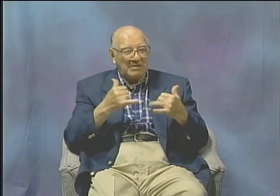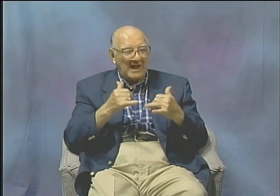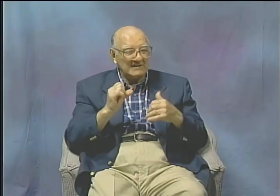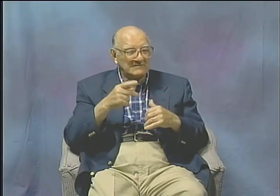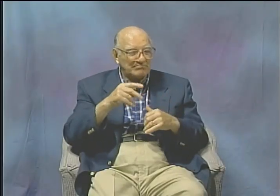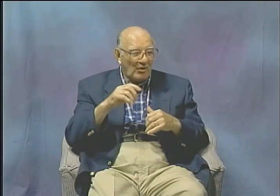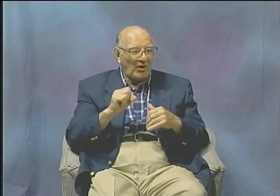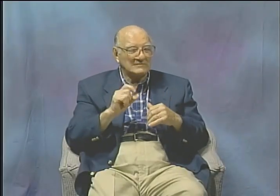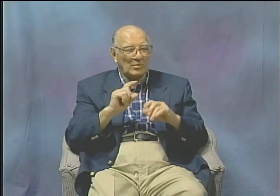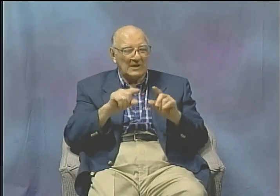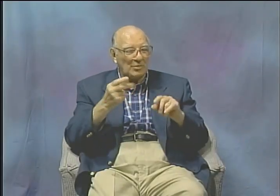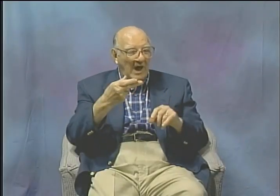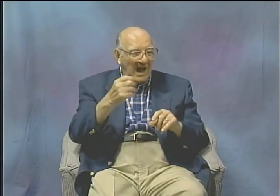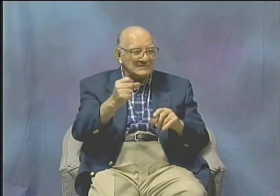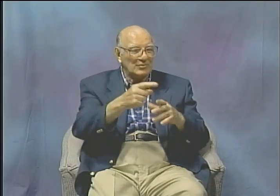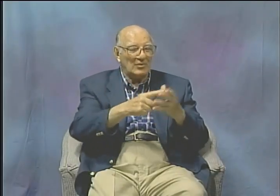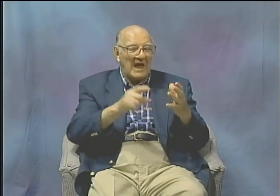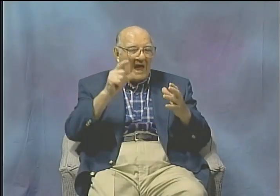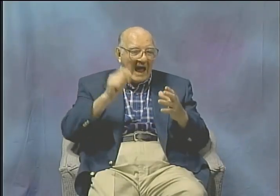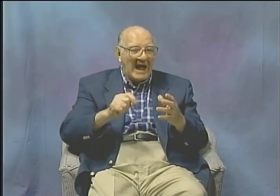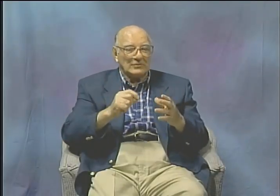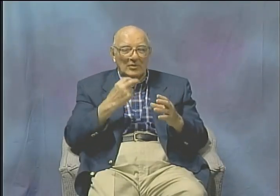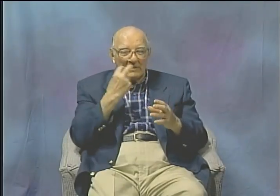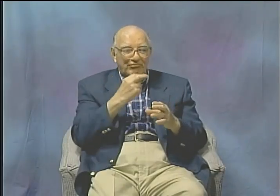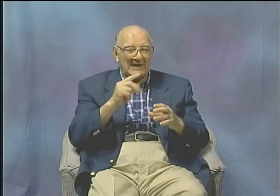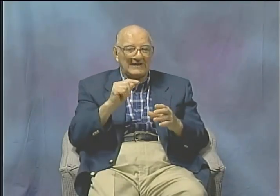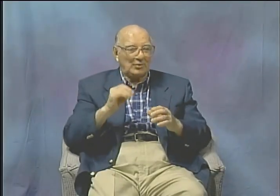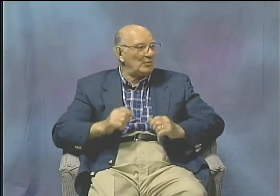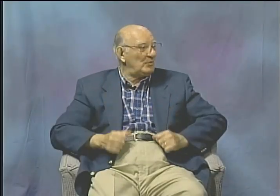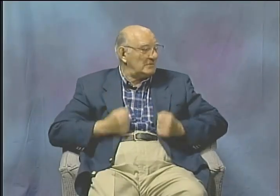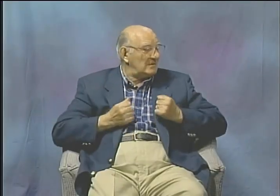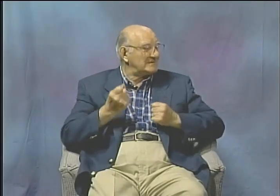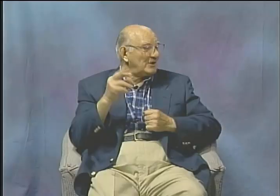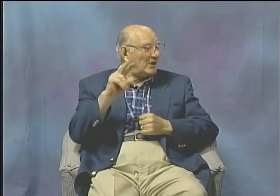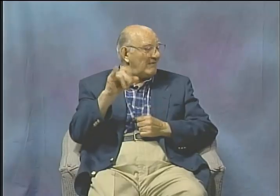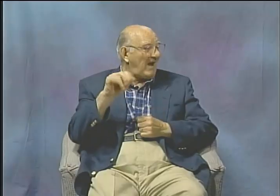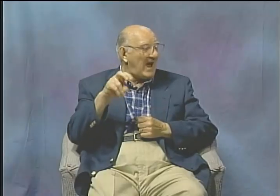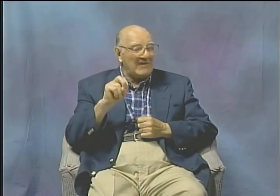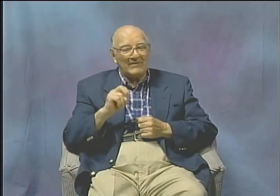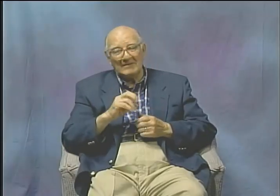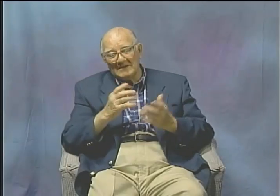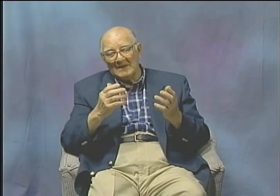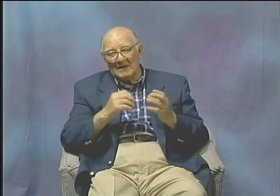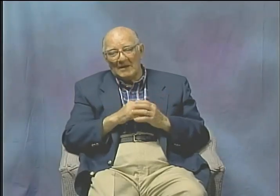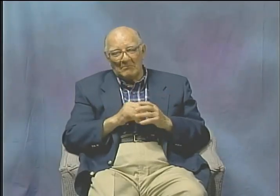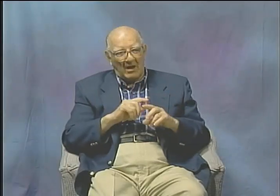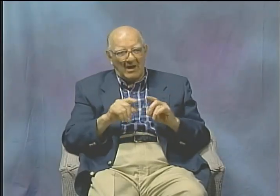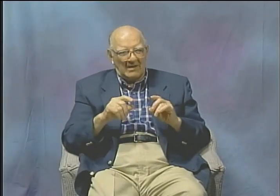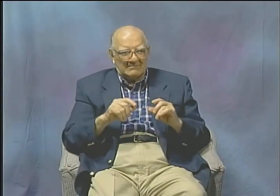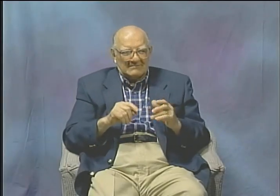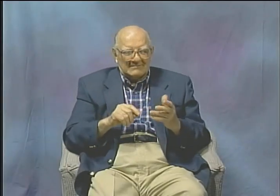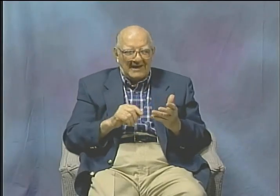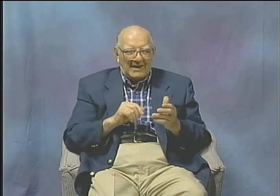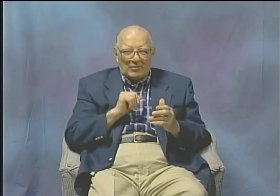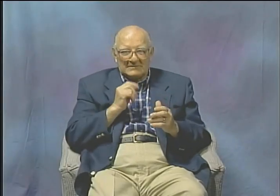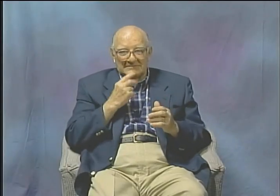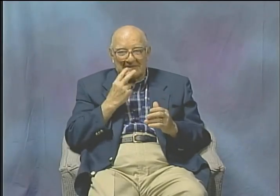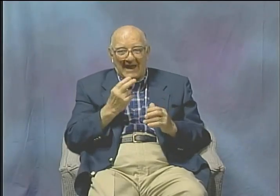played sports, went to high school, had to lip read to survive. But I wouldn't say I